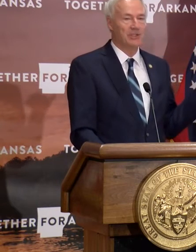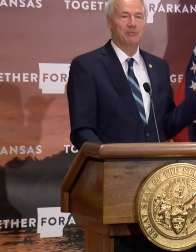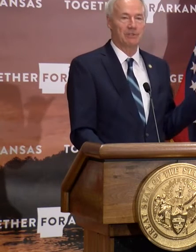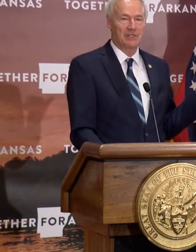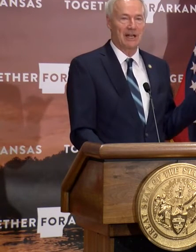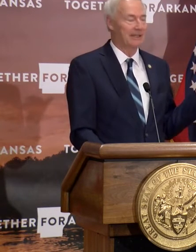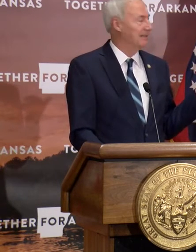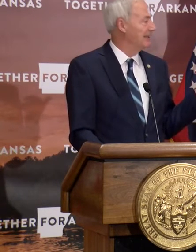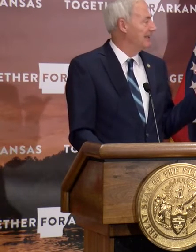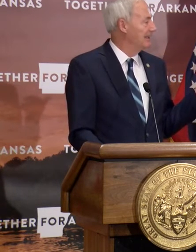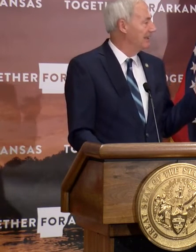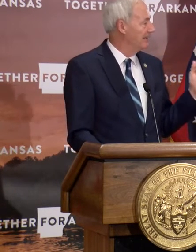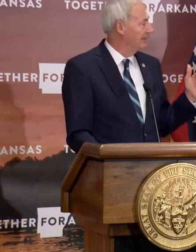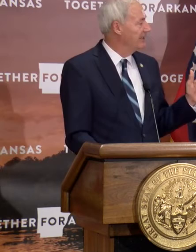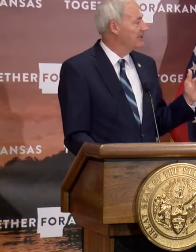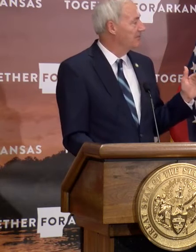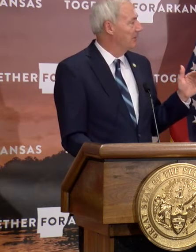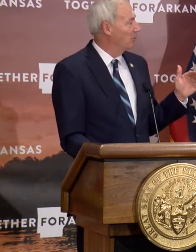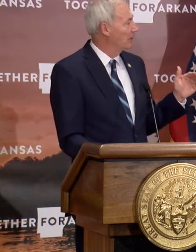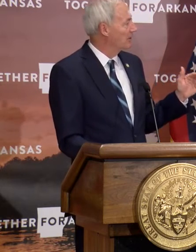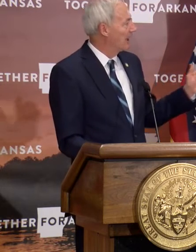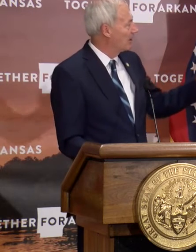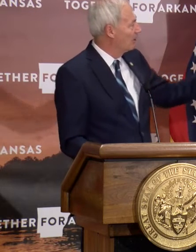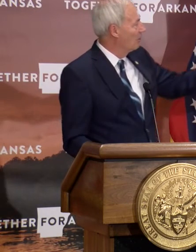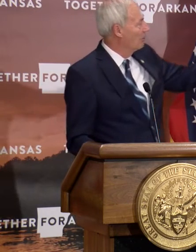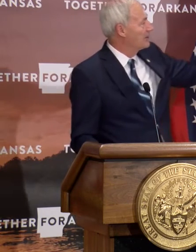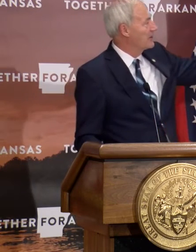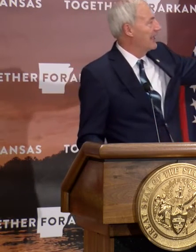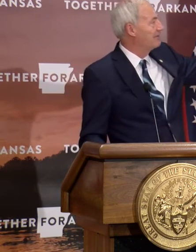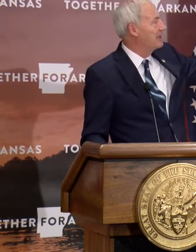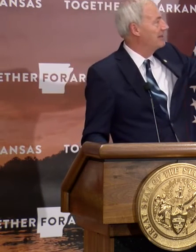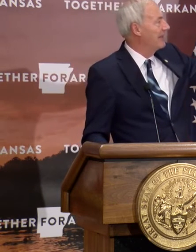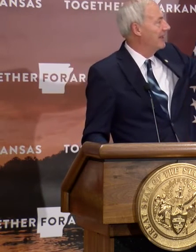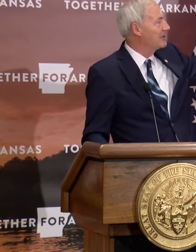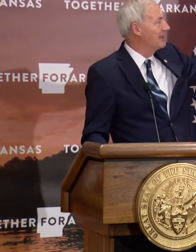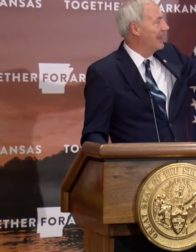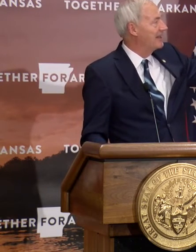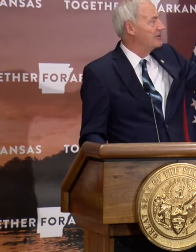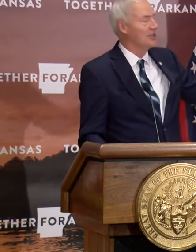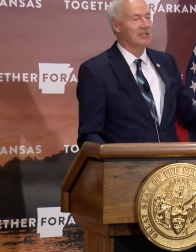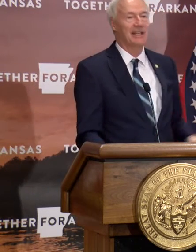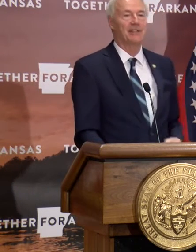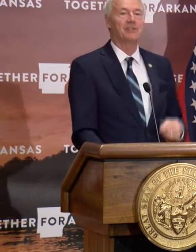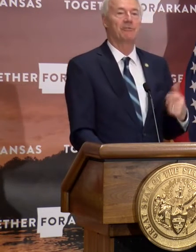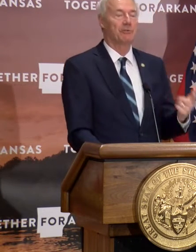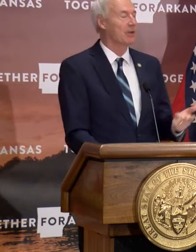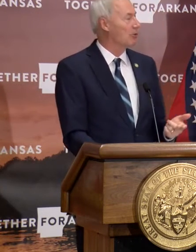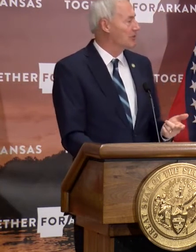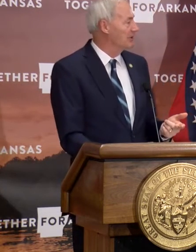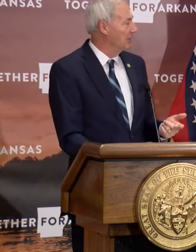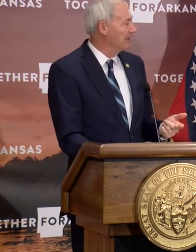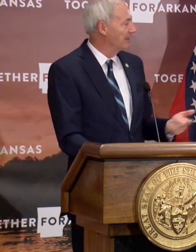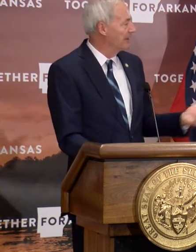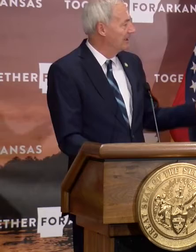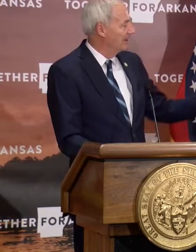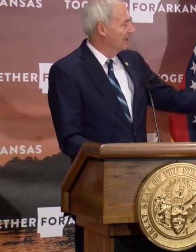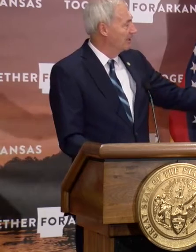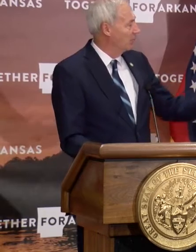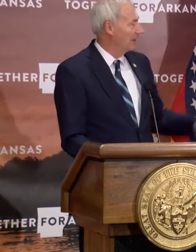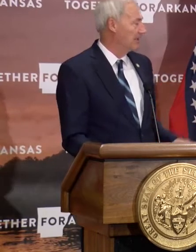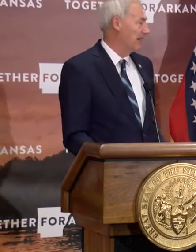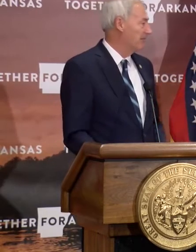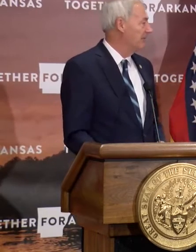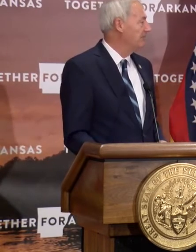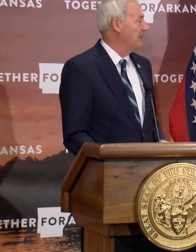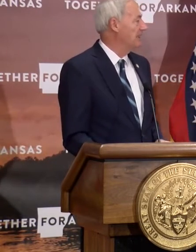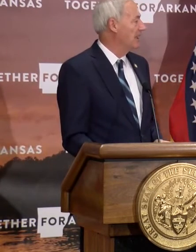that we just recited. Our goal was to have 10,000 antigen tests through the course of the month.